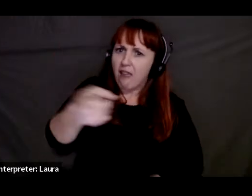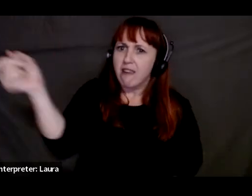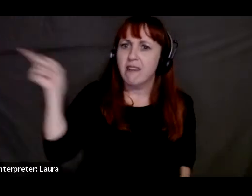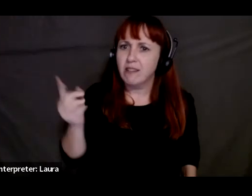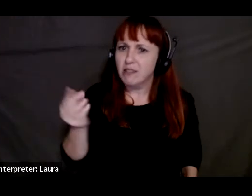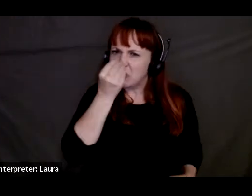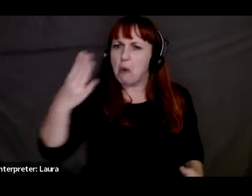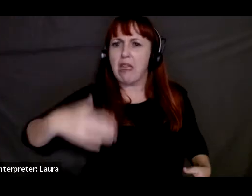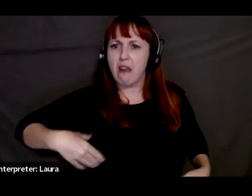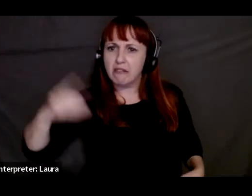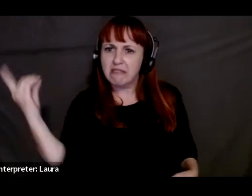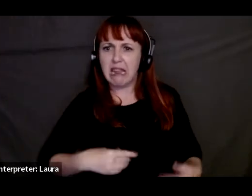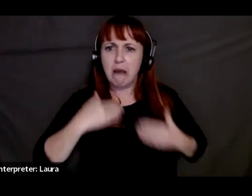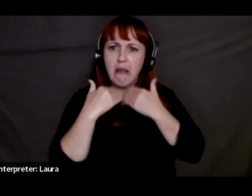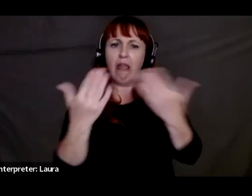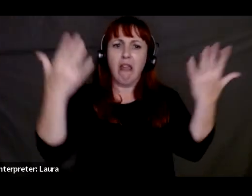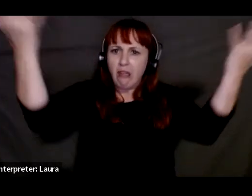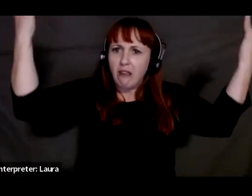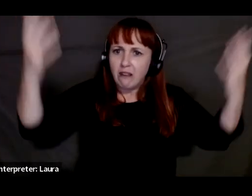Who gives a damn?